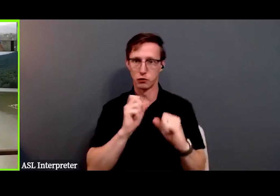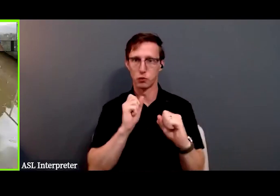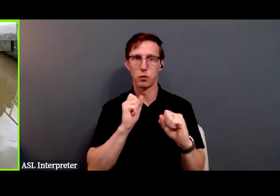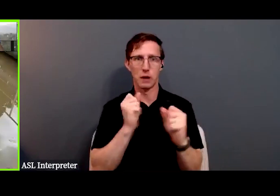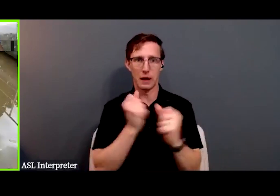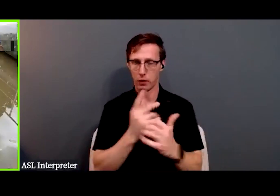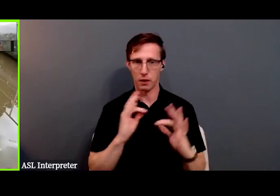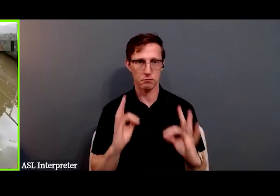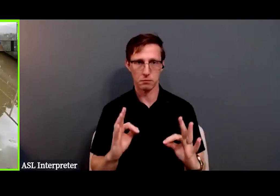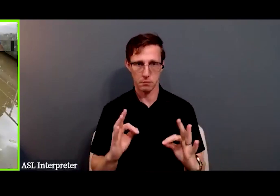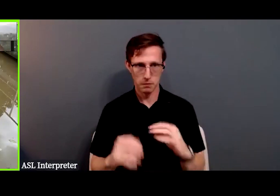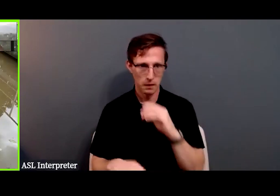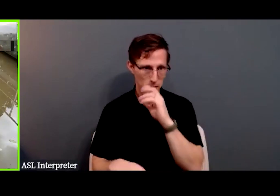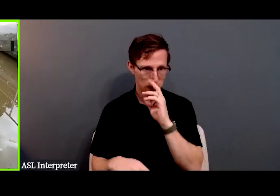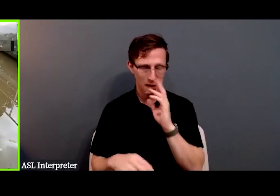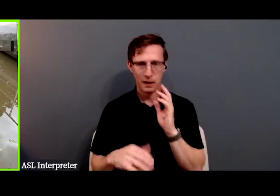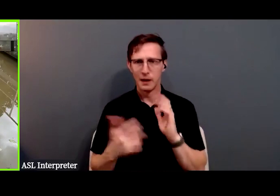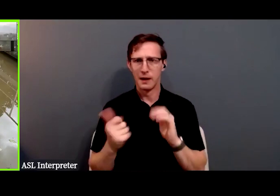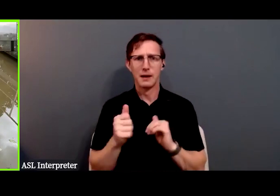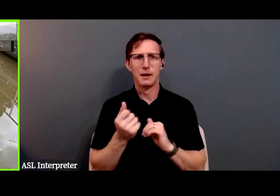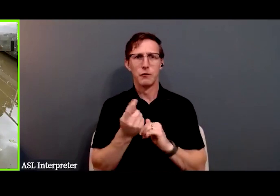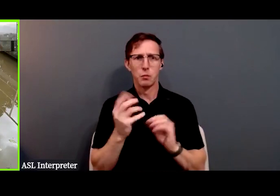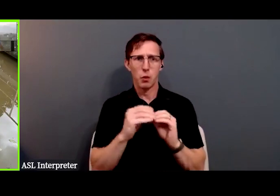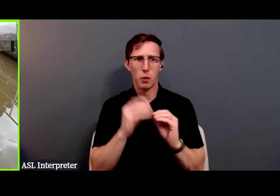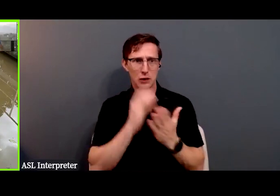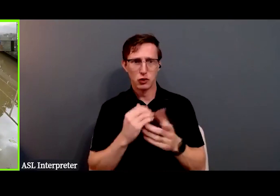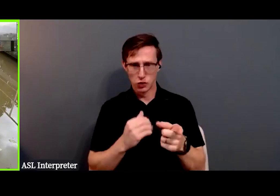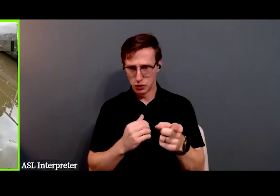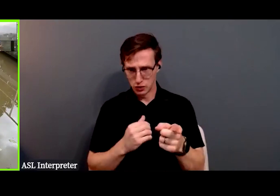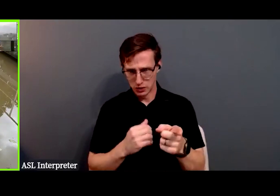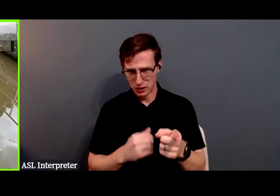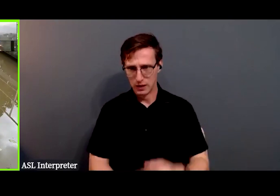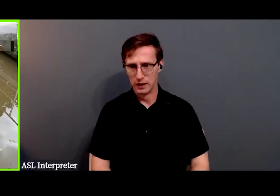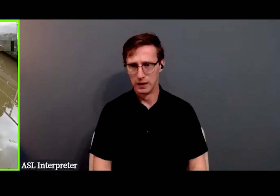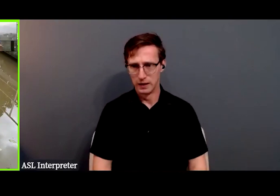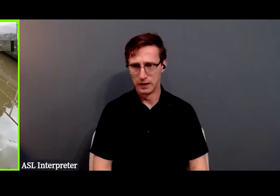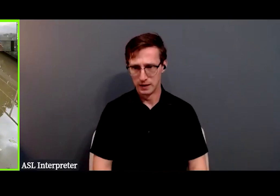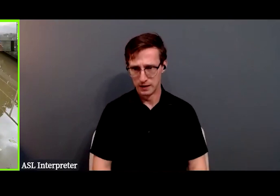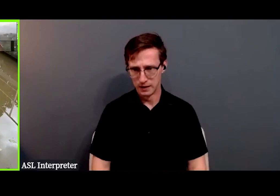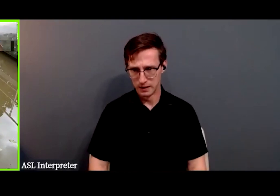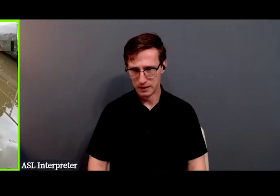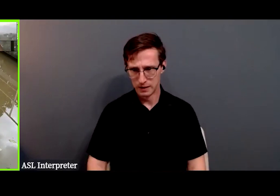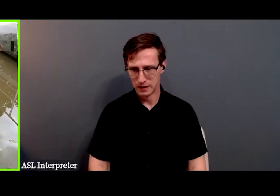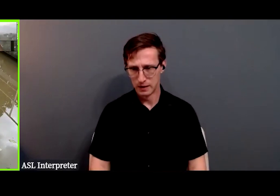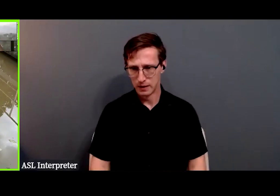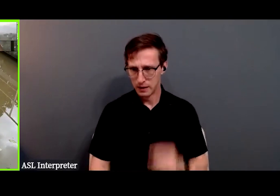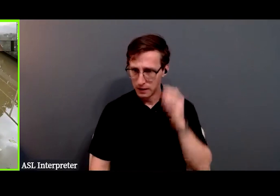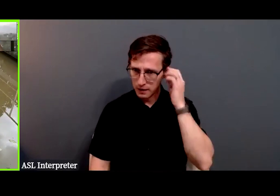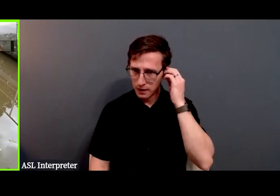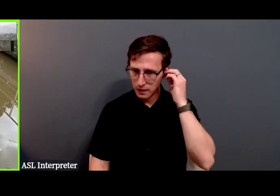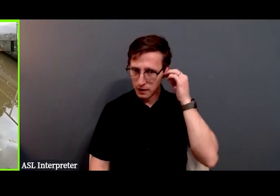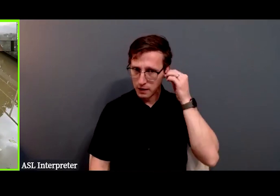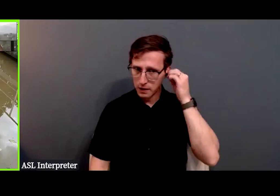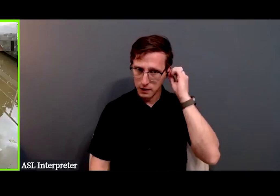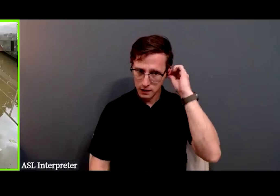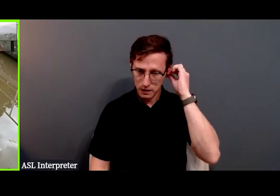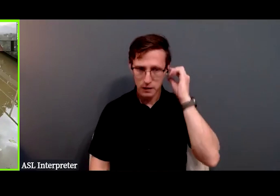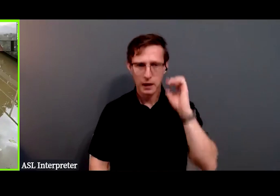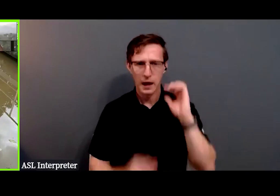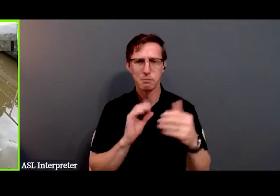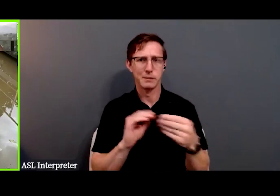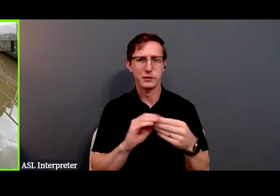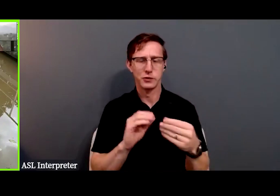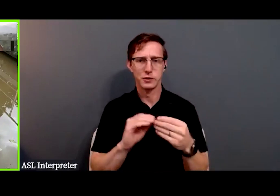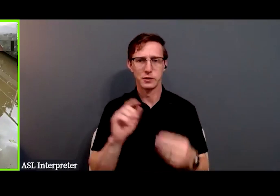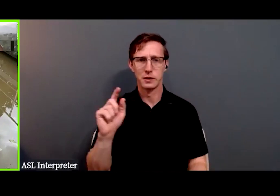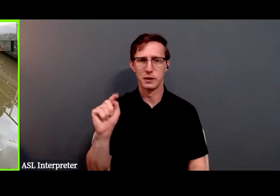that looks like. And I need to look. Okay. So this, I talked about the turbidity in the reservoir. Well,